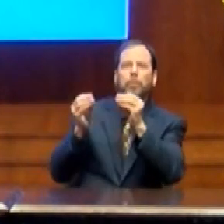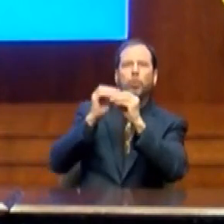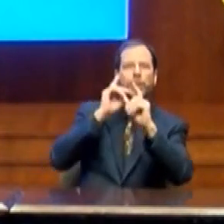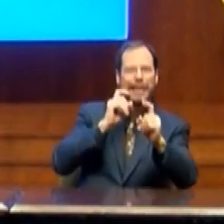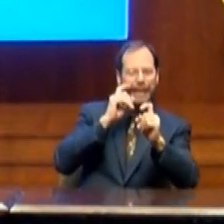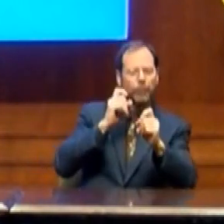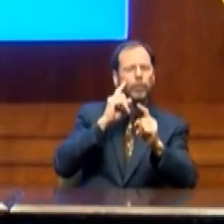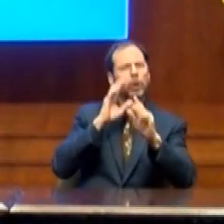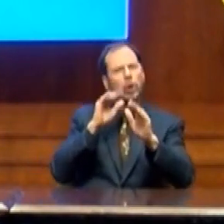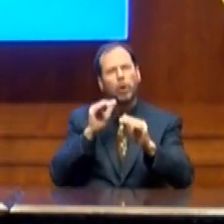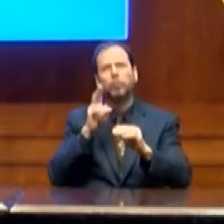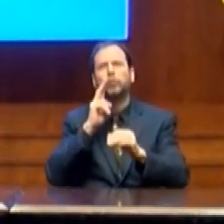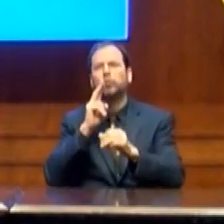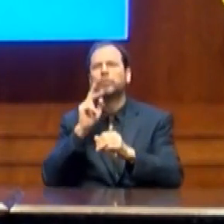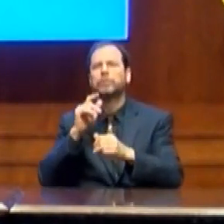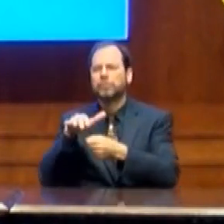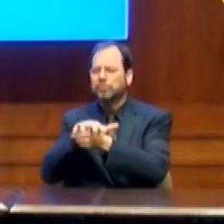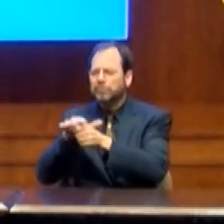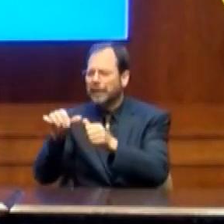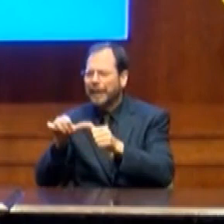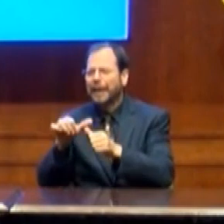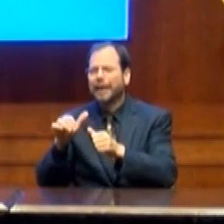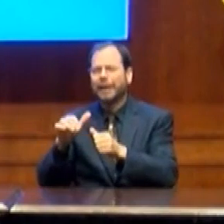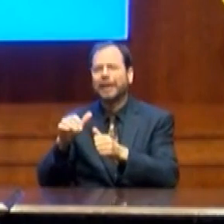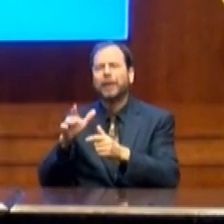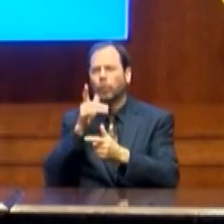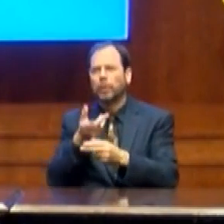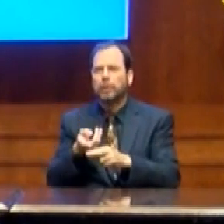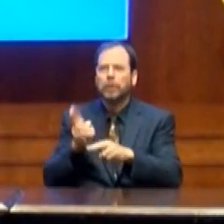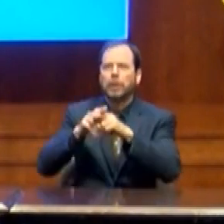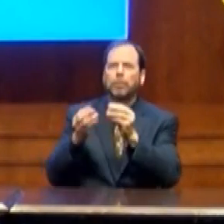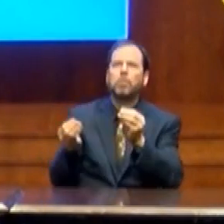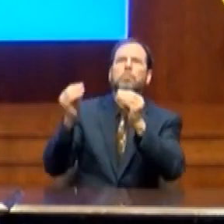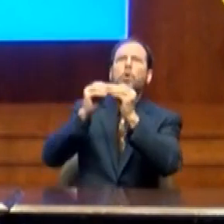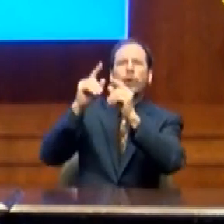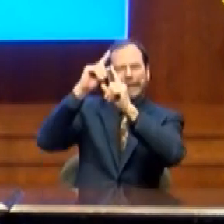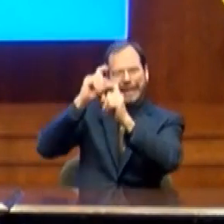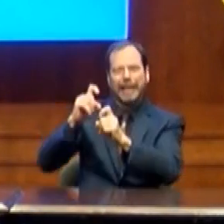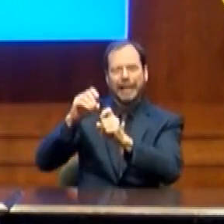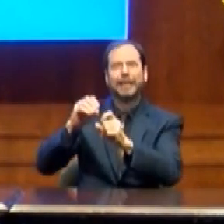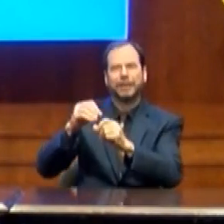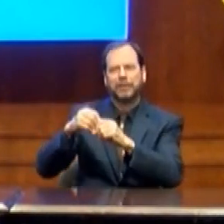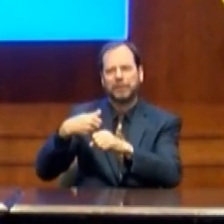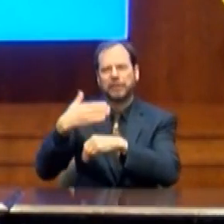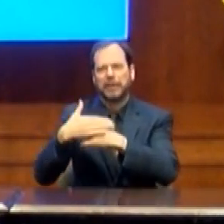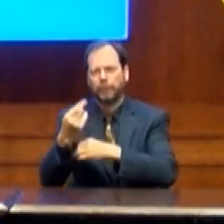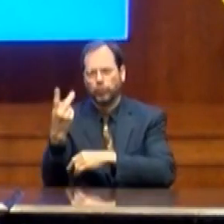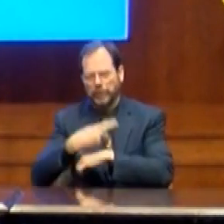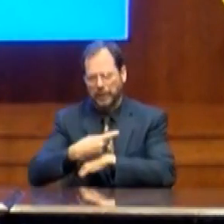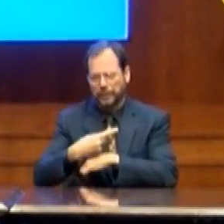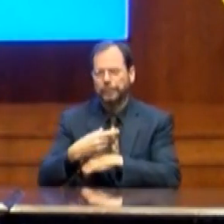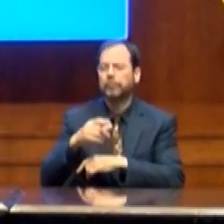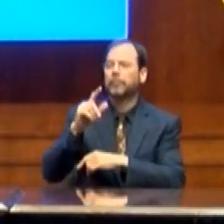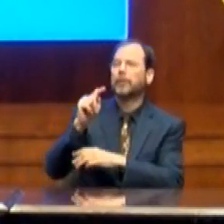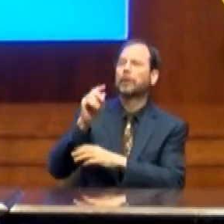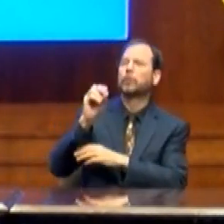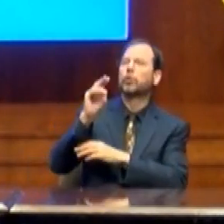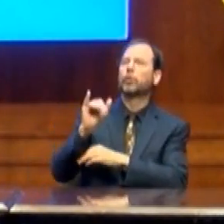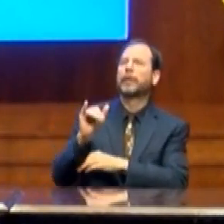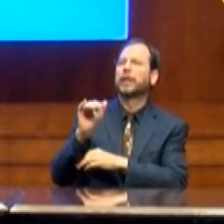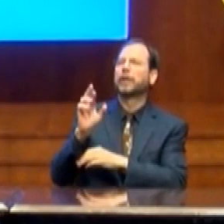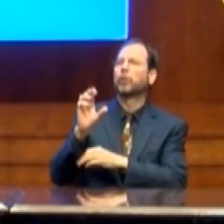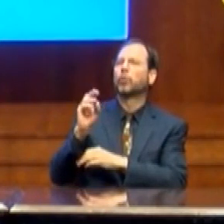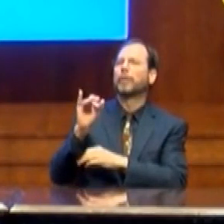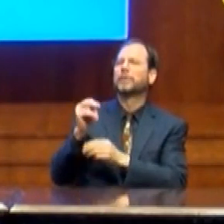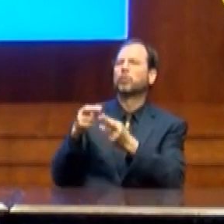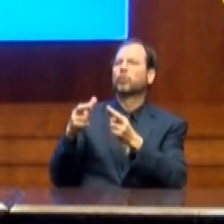testing capabilities. We hope that in the Houston-Harris County that number will more than double within the next few days. Very good conversations with our friend Tony